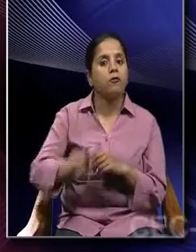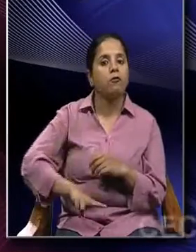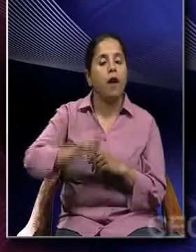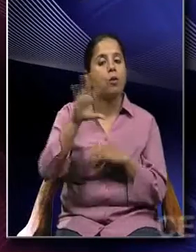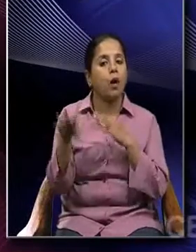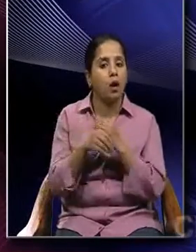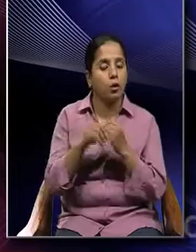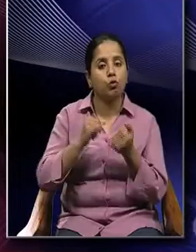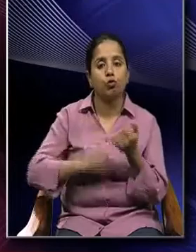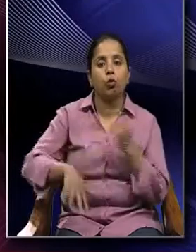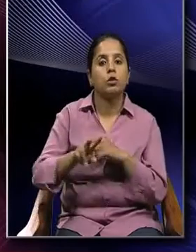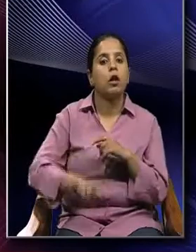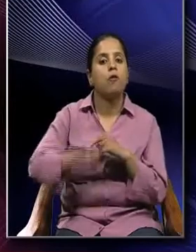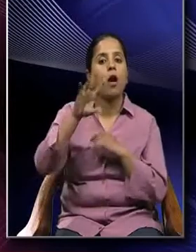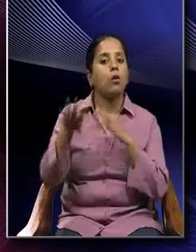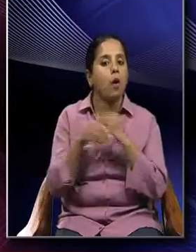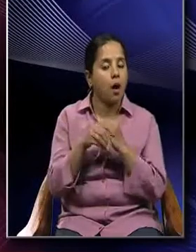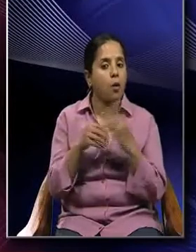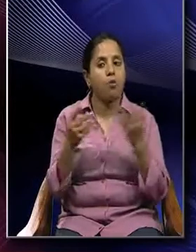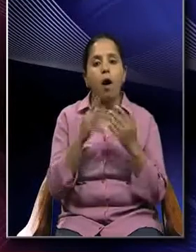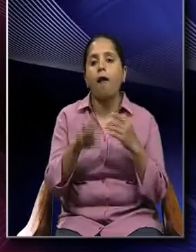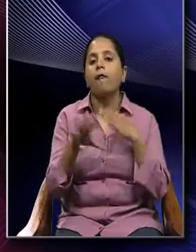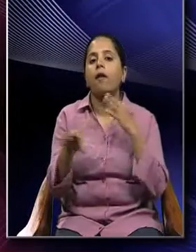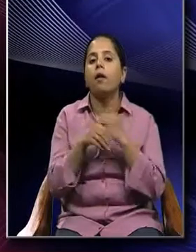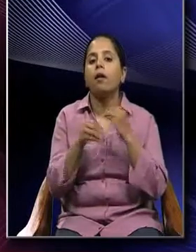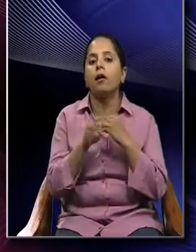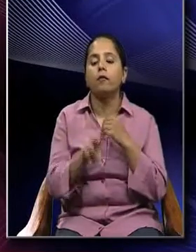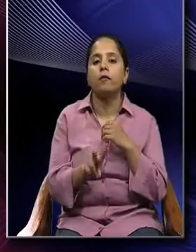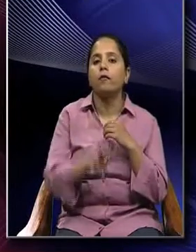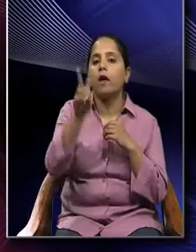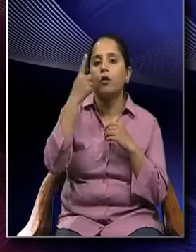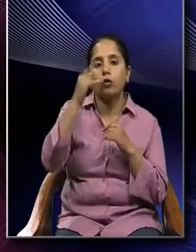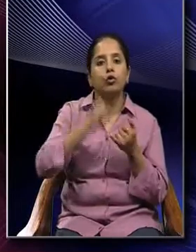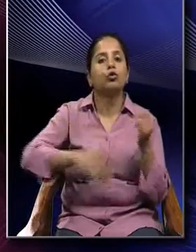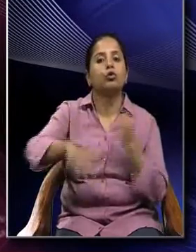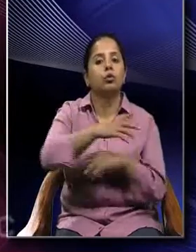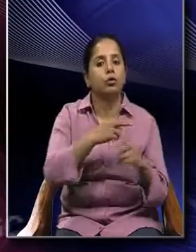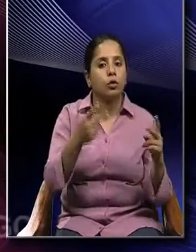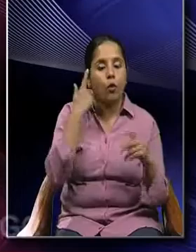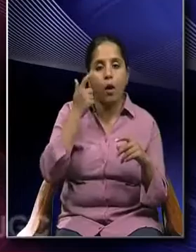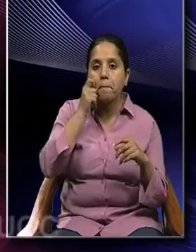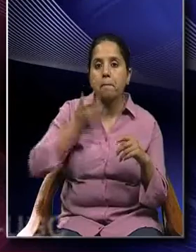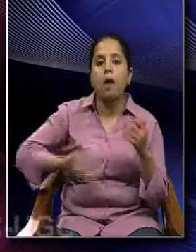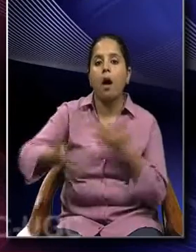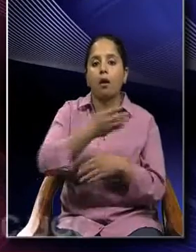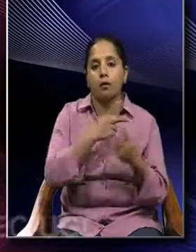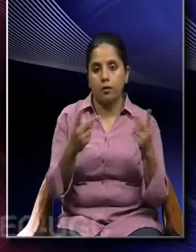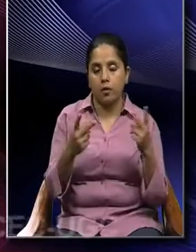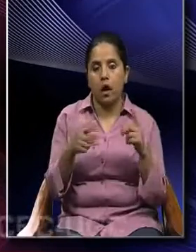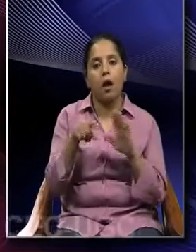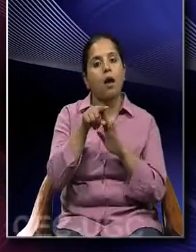social values addition, to what extent they have added values to the society, to the humanity, to the